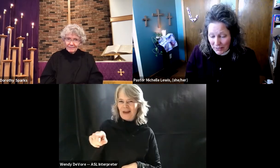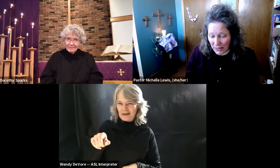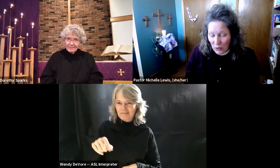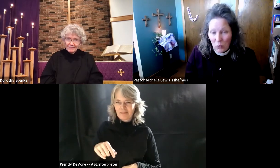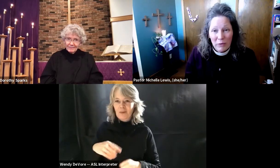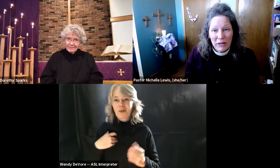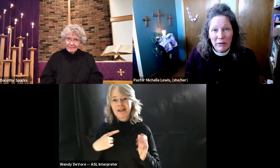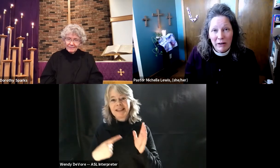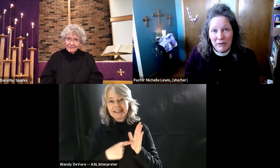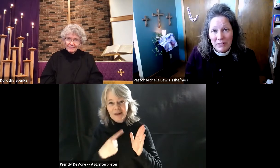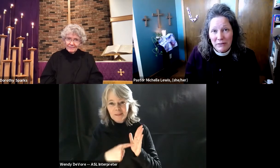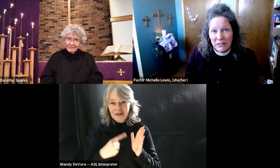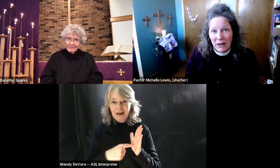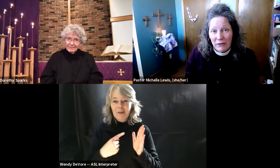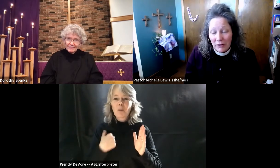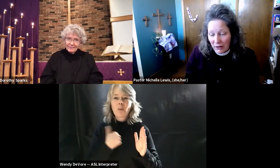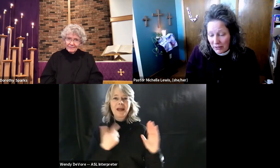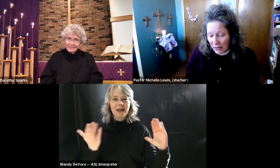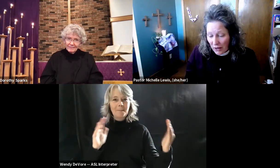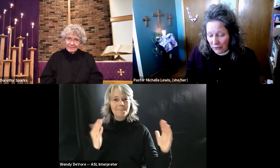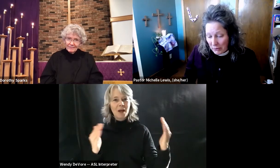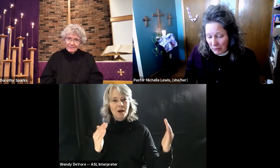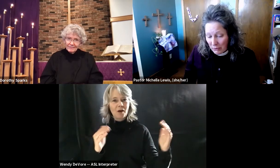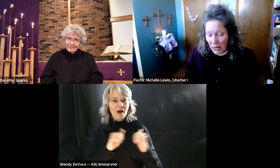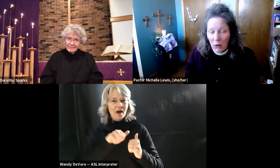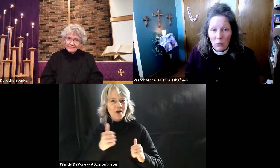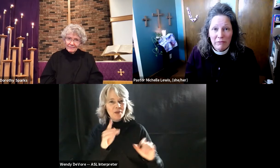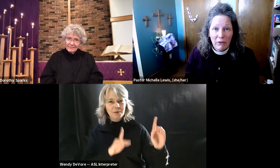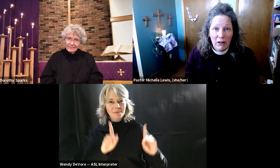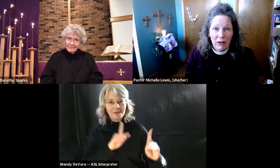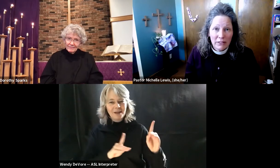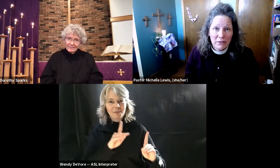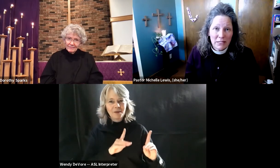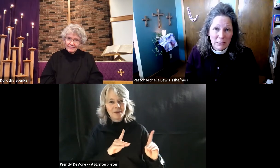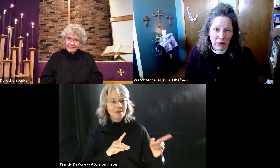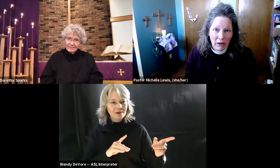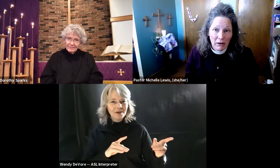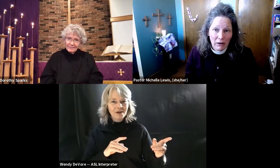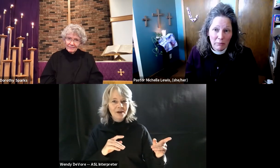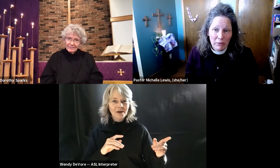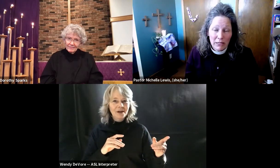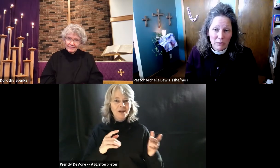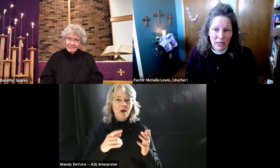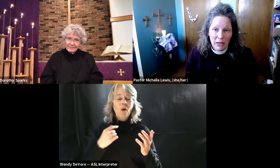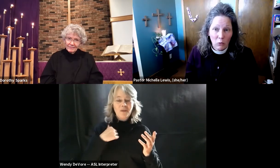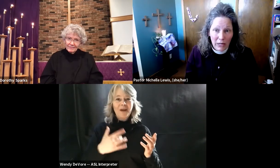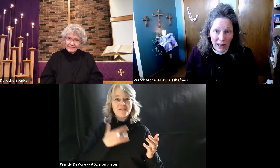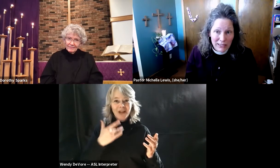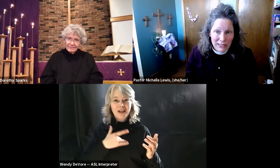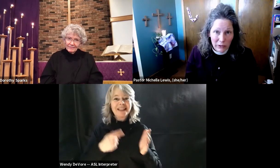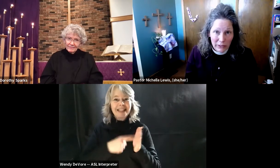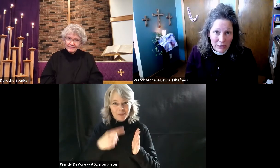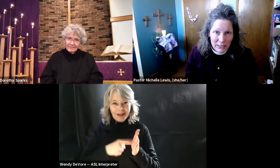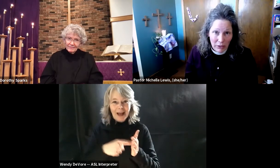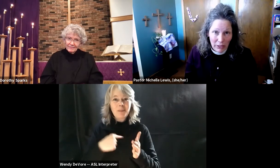sometimes when we compare ourselves to other people, we fall into despair because we think we're not